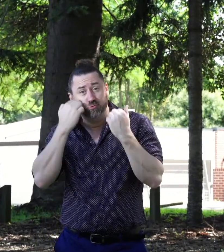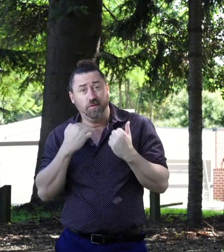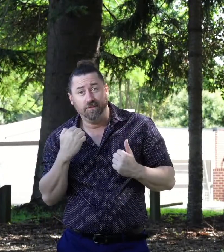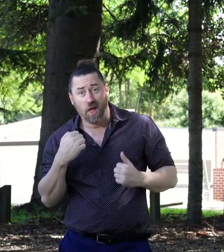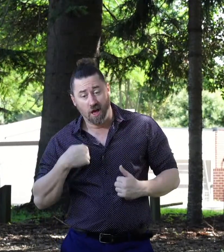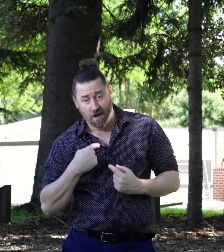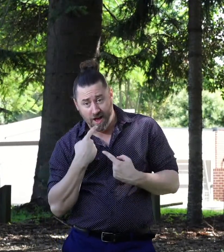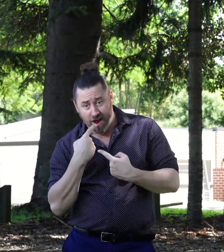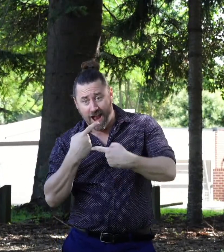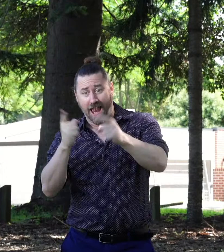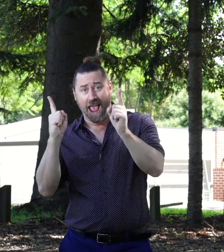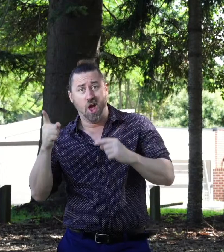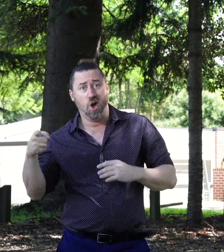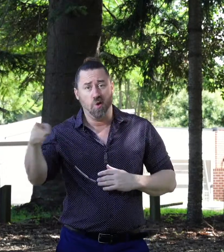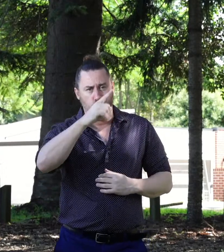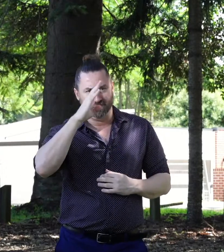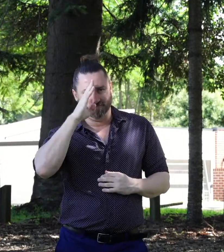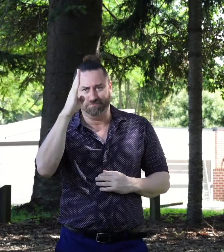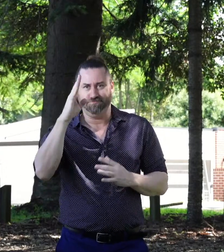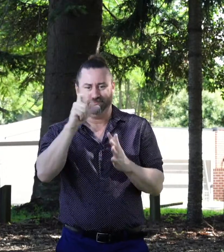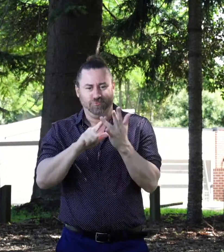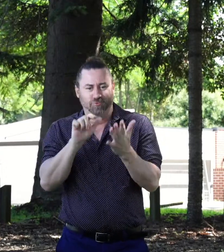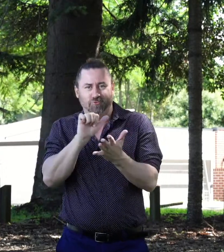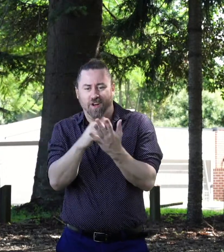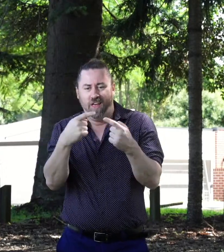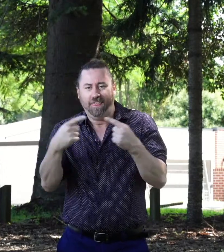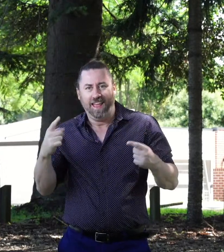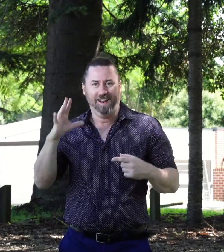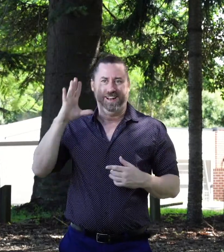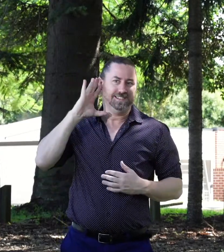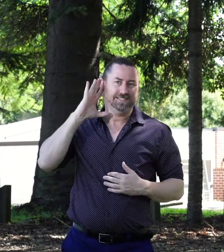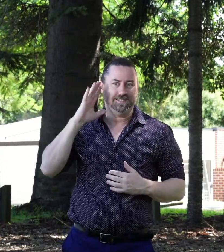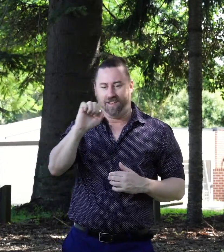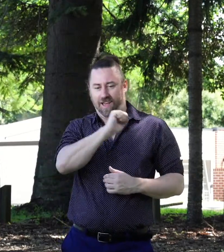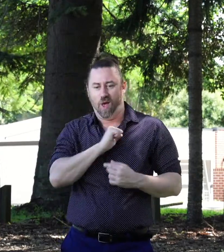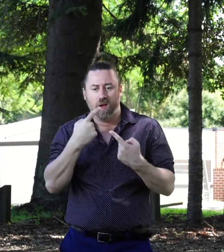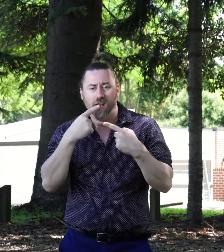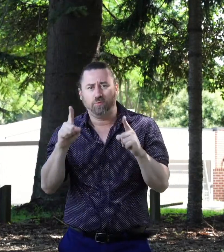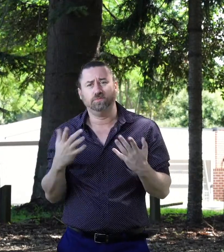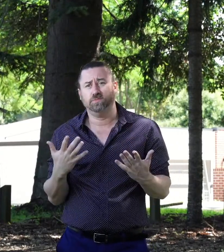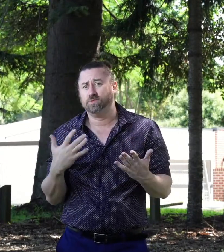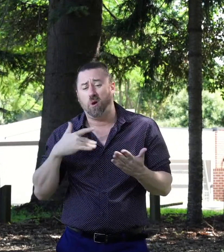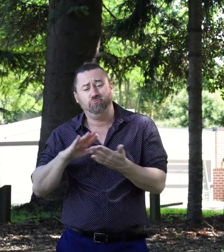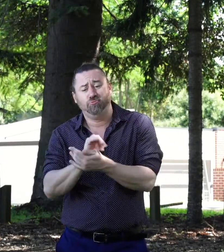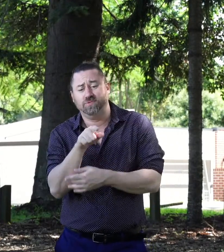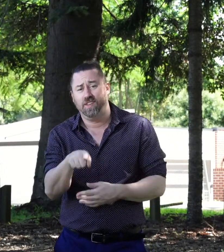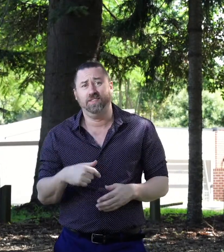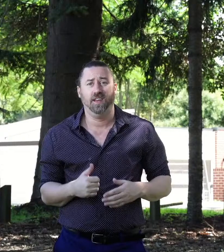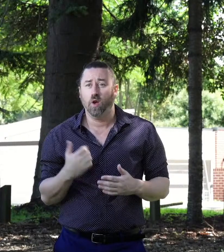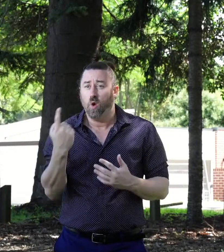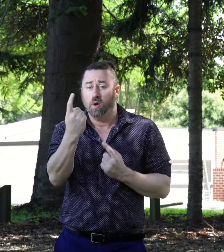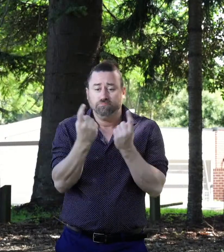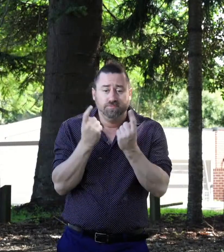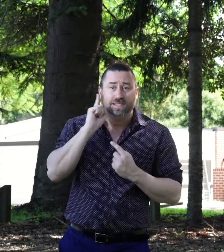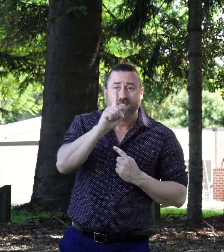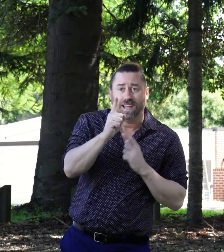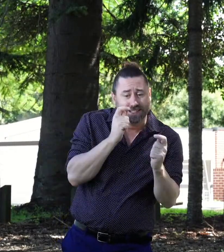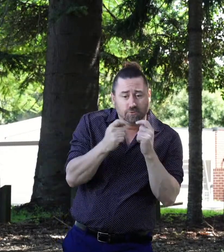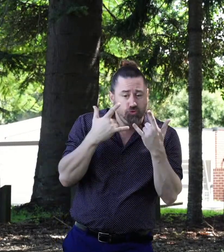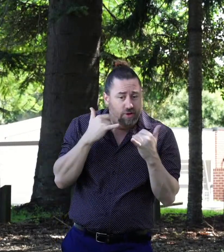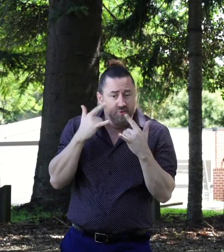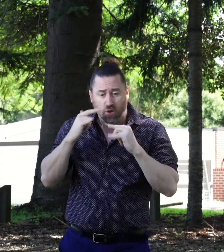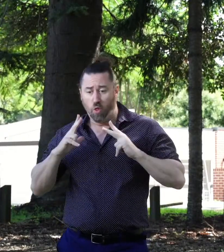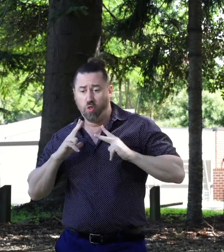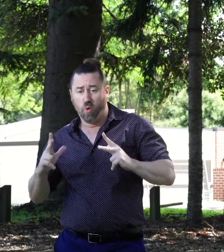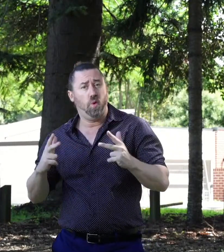responding, especially in the southeast here. So we do want everyone to do the right thing. So thank you for everyone who's come forward and got tested. And